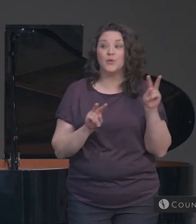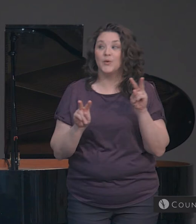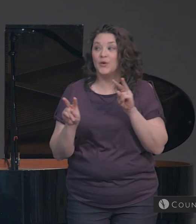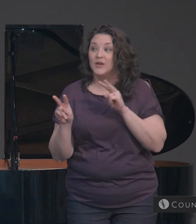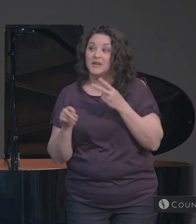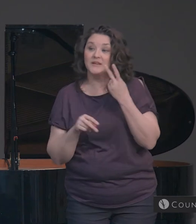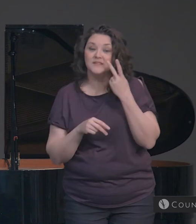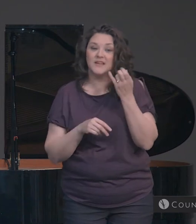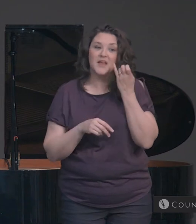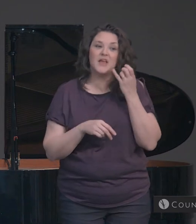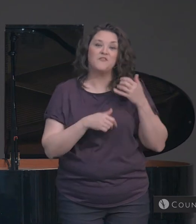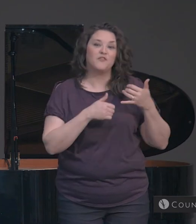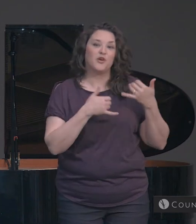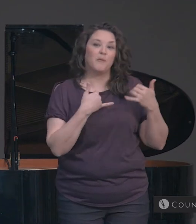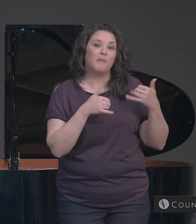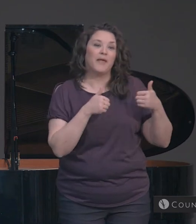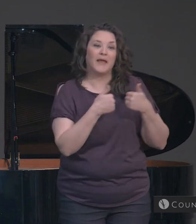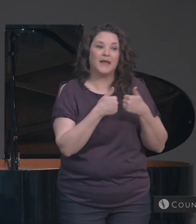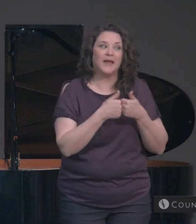will.